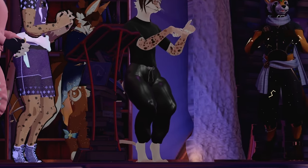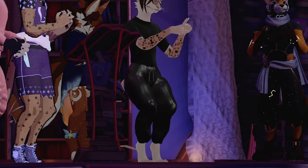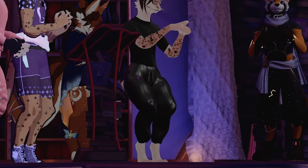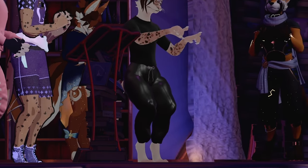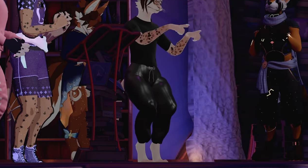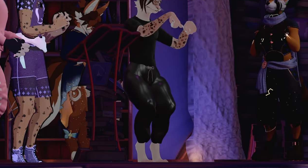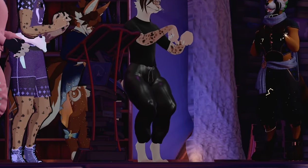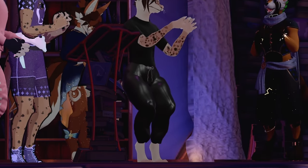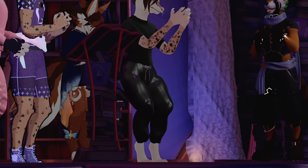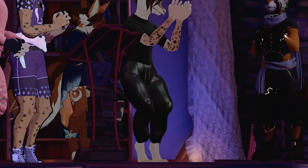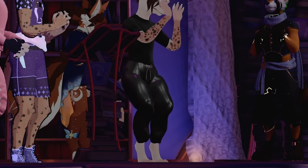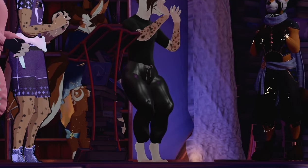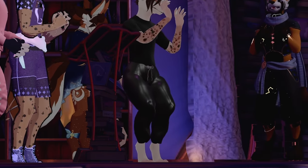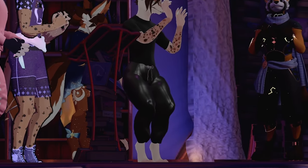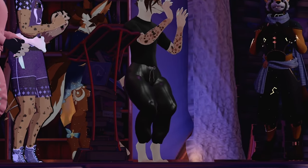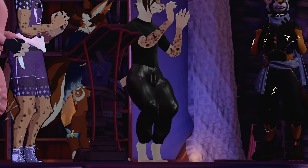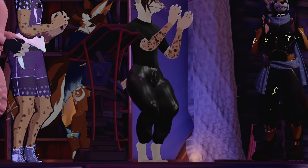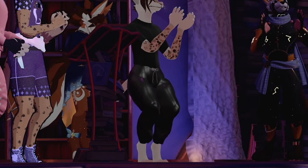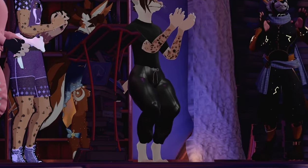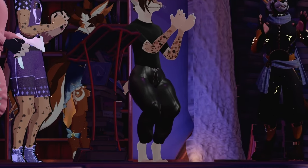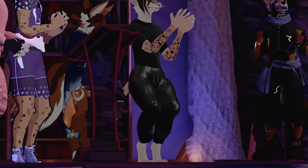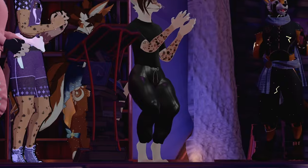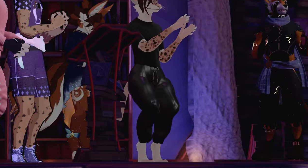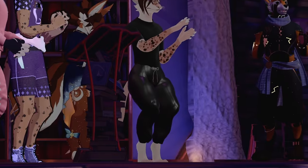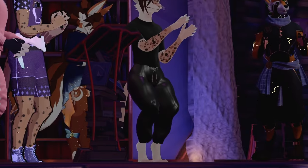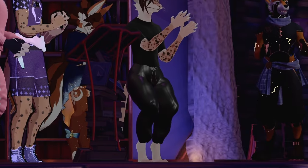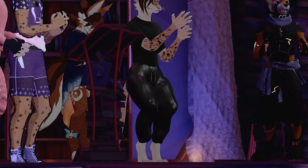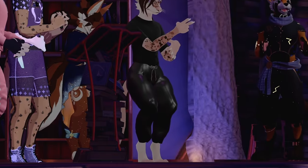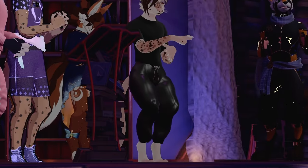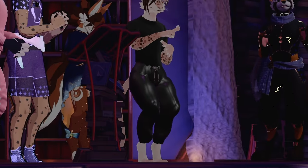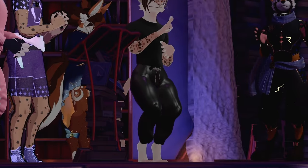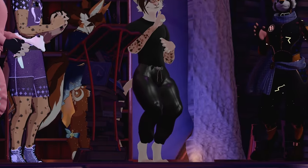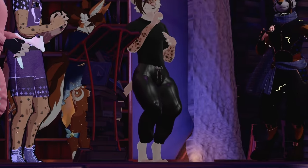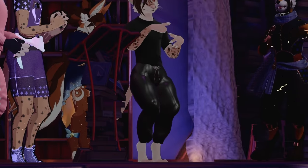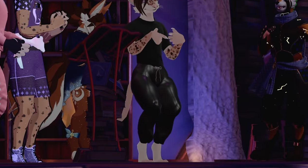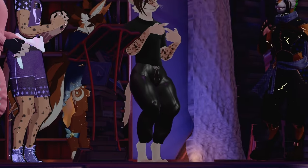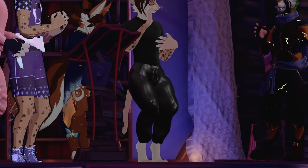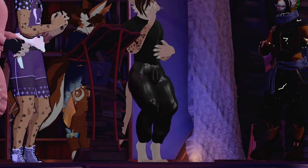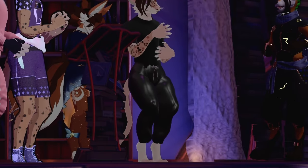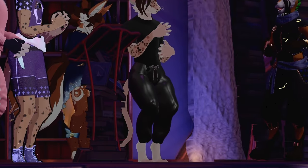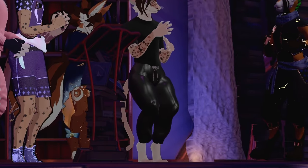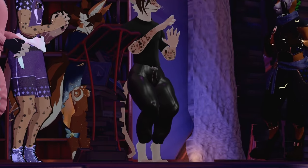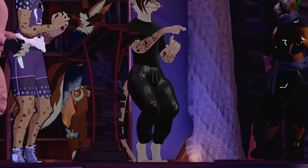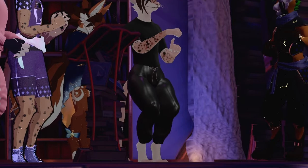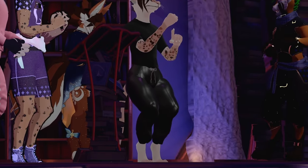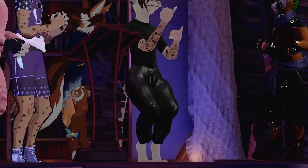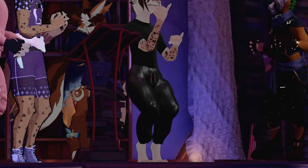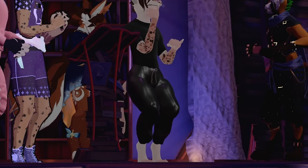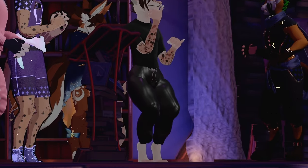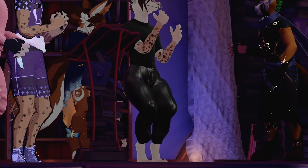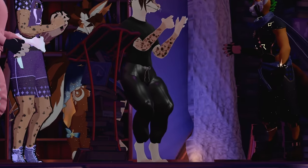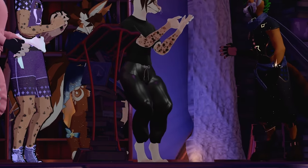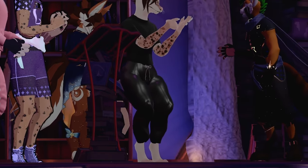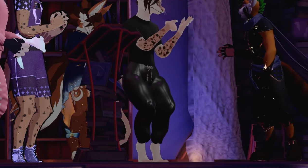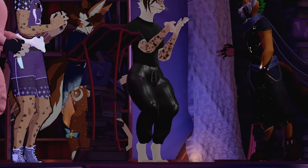signs. Especially if you start talking about VR in real life and you're signing, you'll start using VR sign language